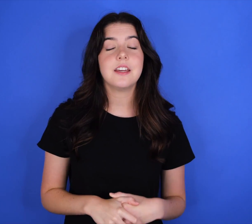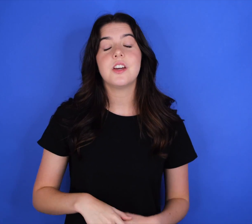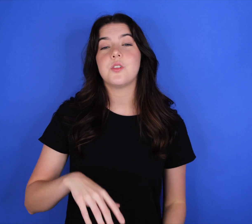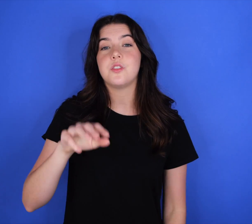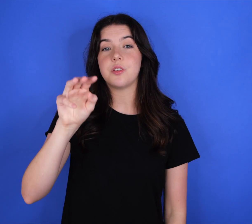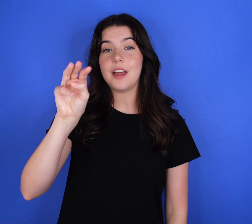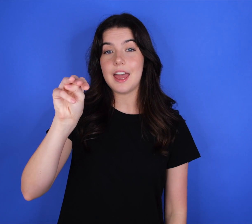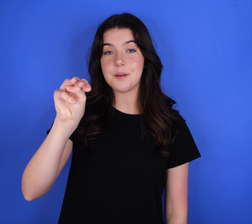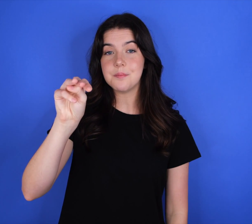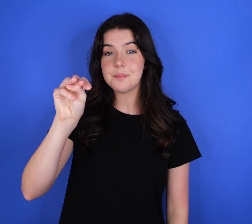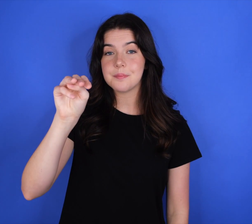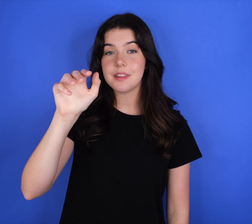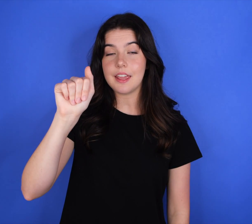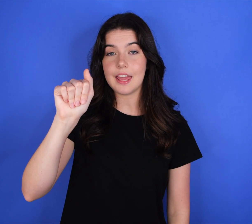you would do